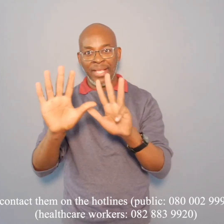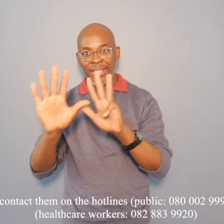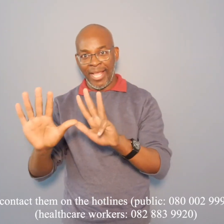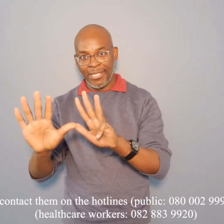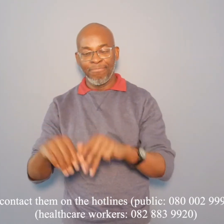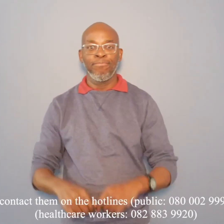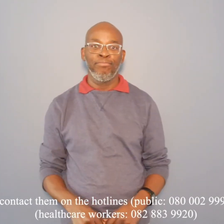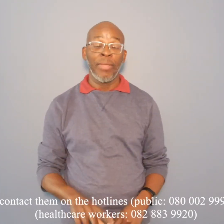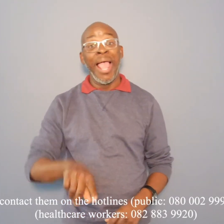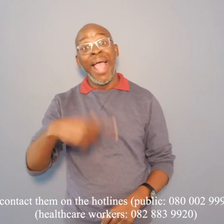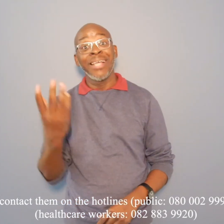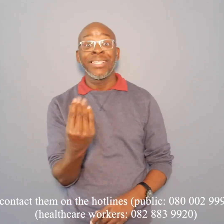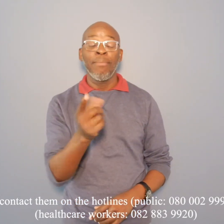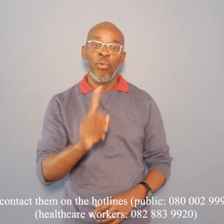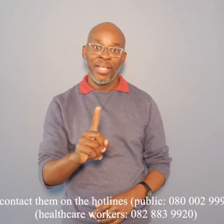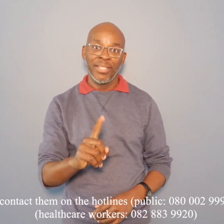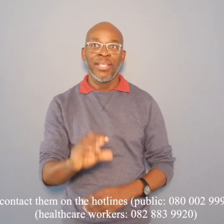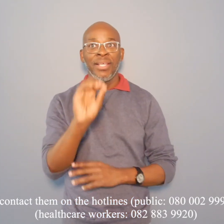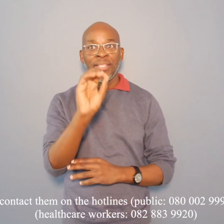080-002-9999, or their other number is